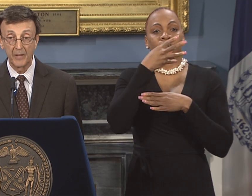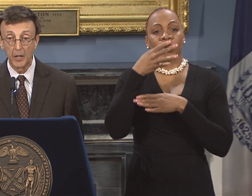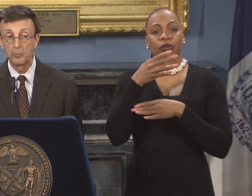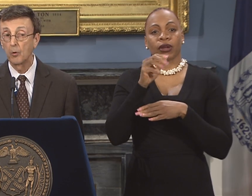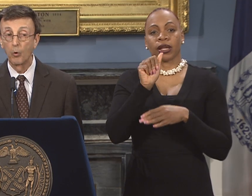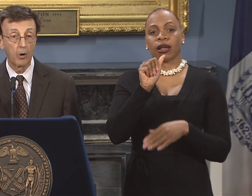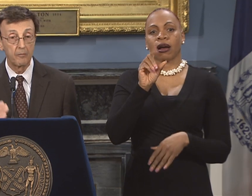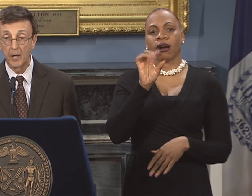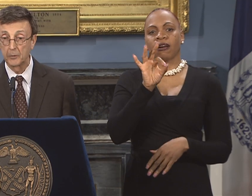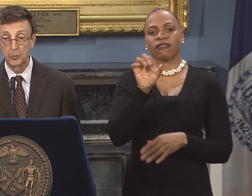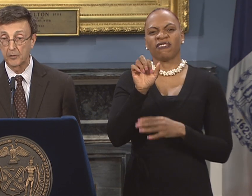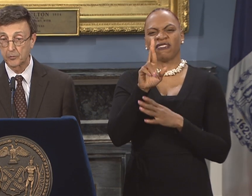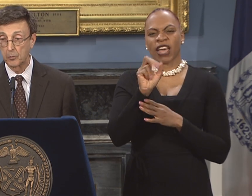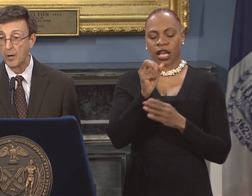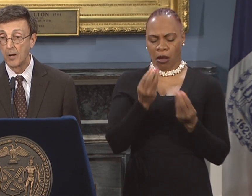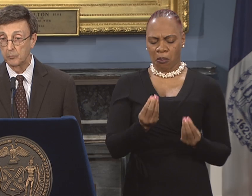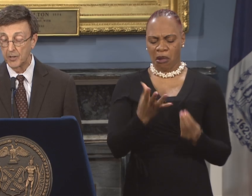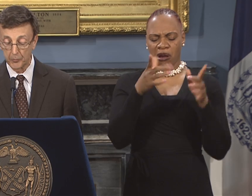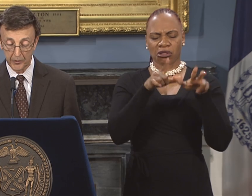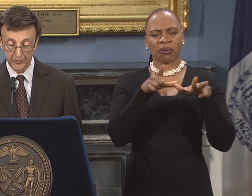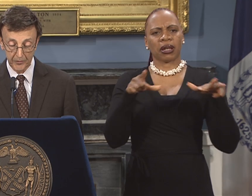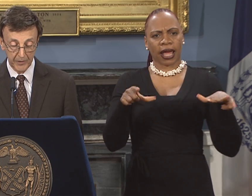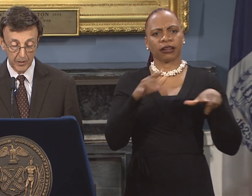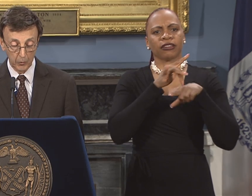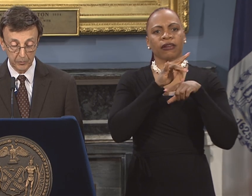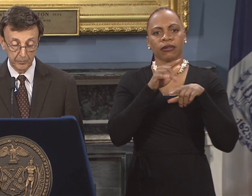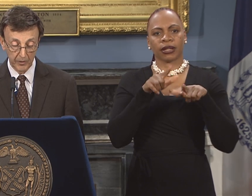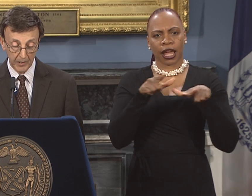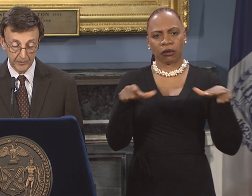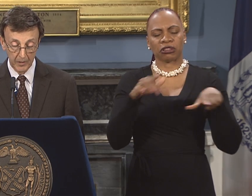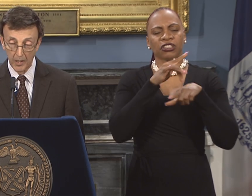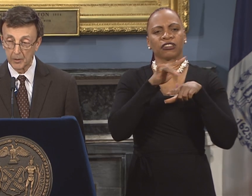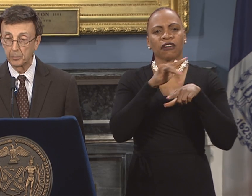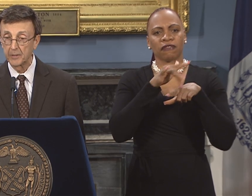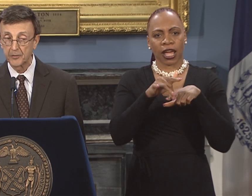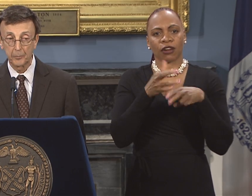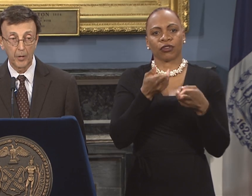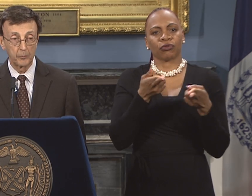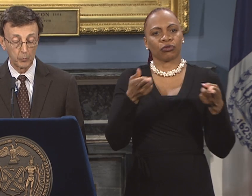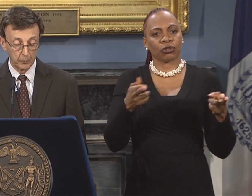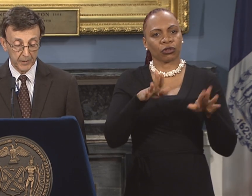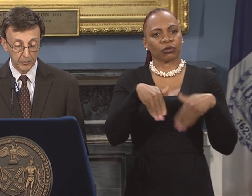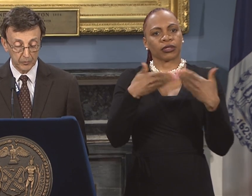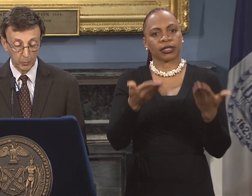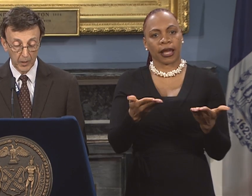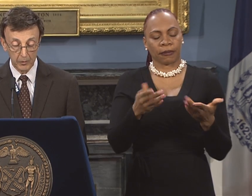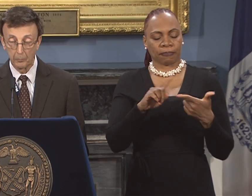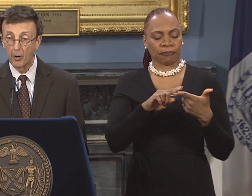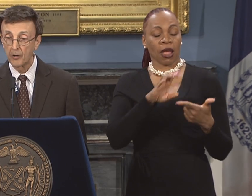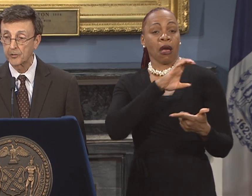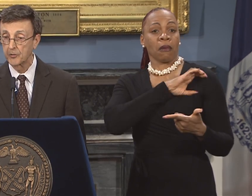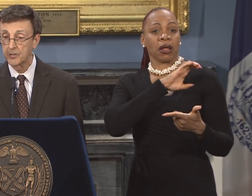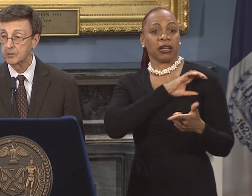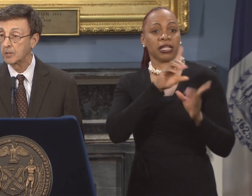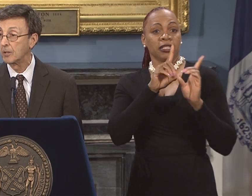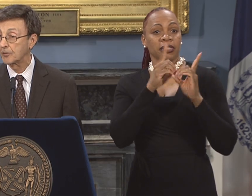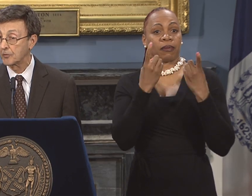multi-languages available or available to us through resources the city always provides. The Police Department will be there as well. The